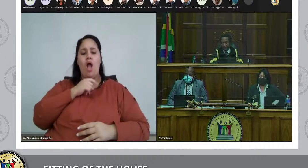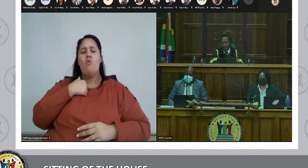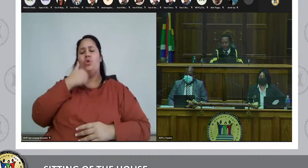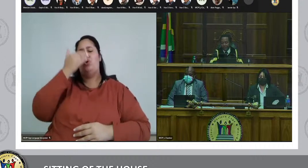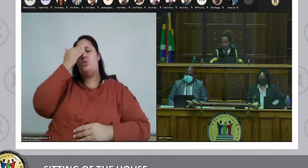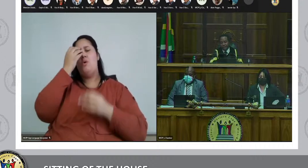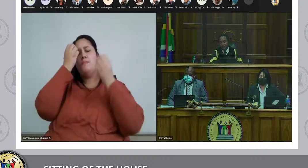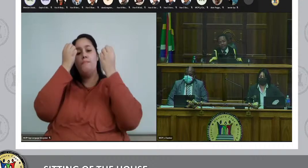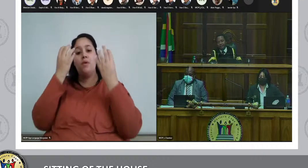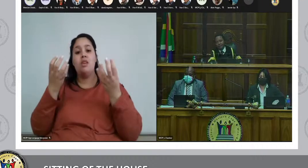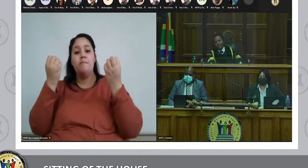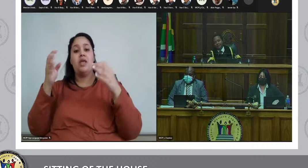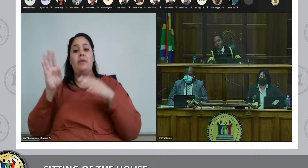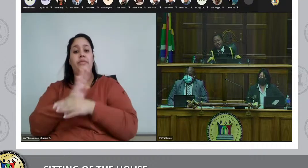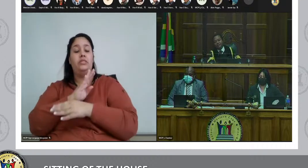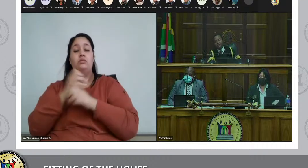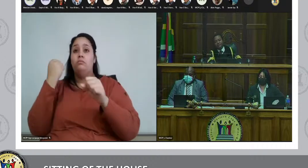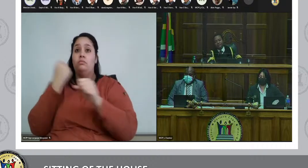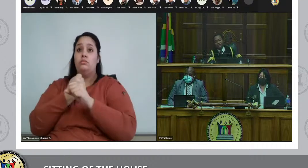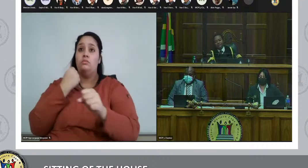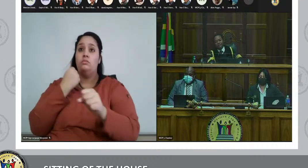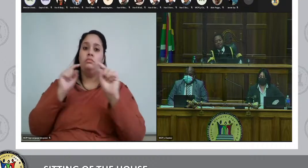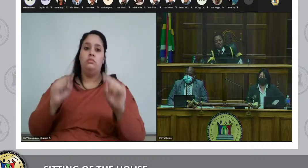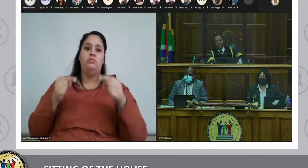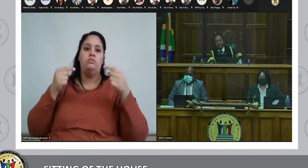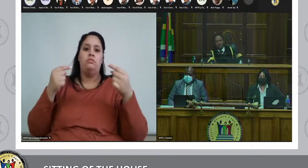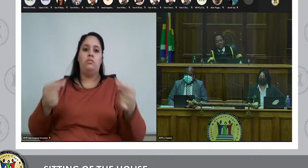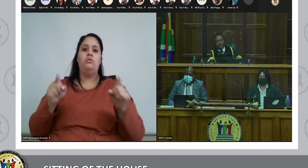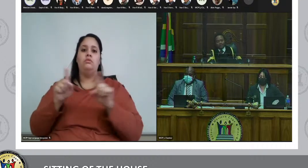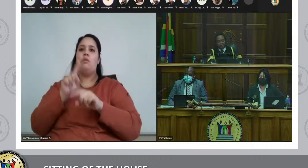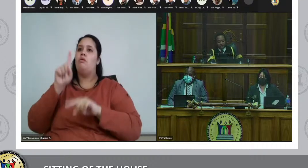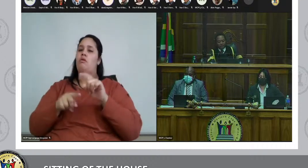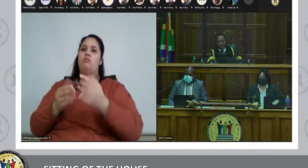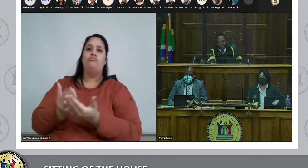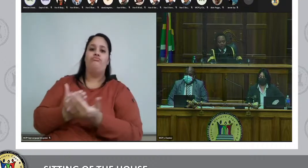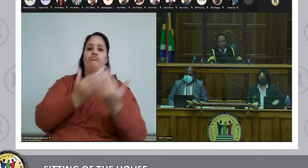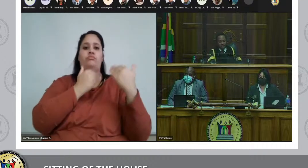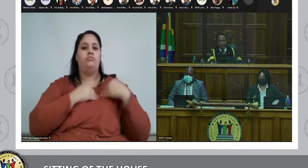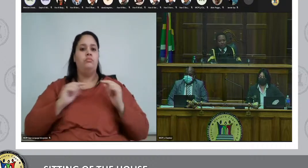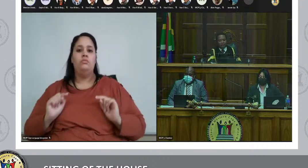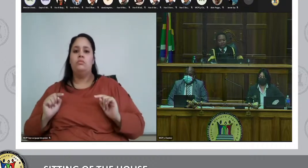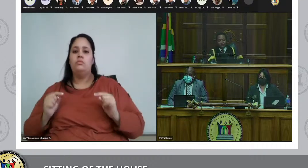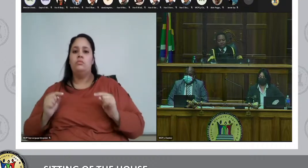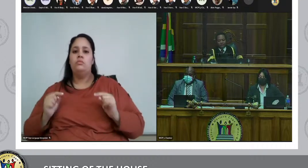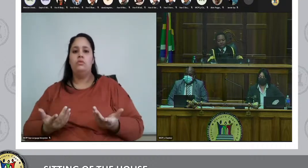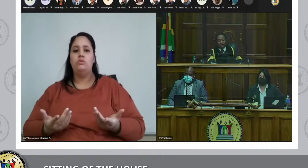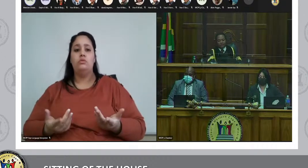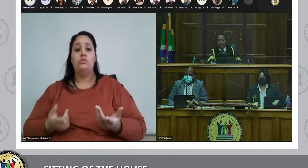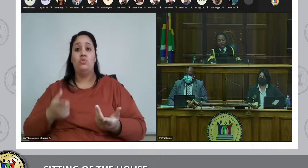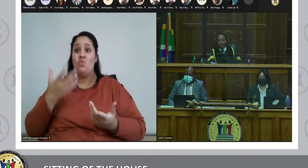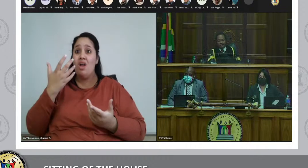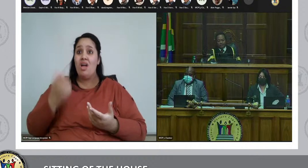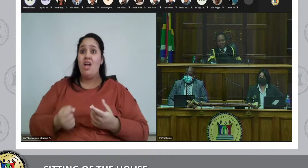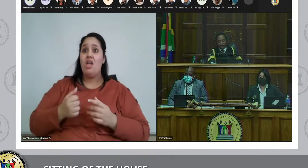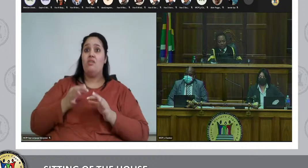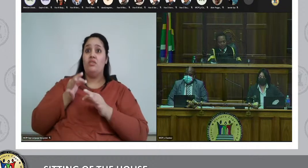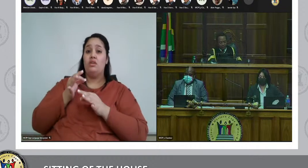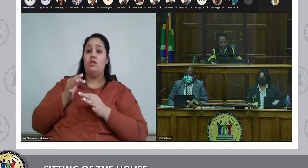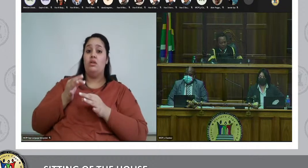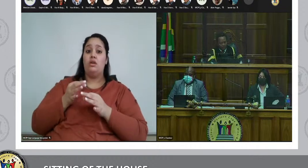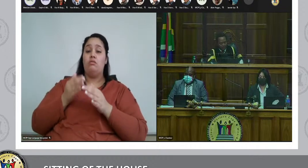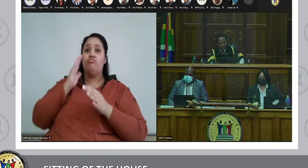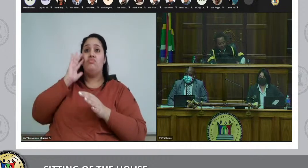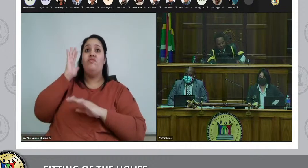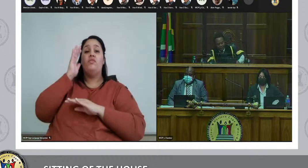many businesses could not function and many businesses could not recover. Is there any forward planning when it comes to the